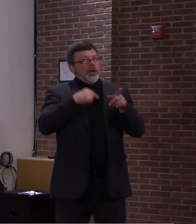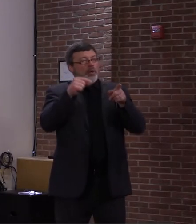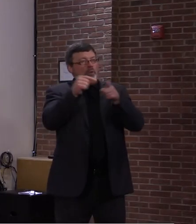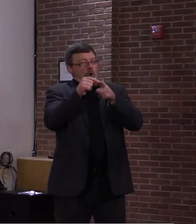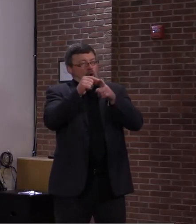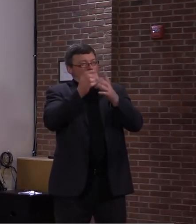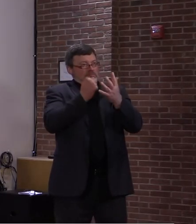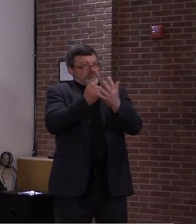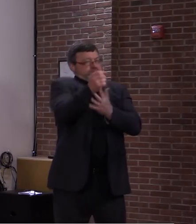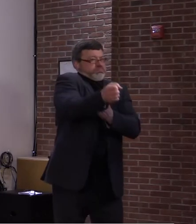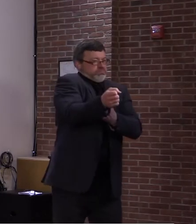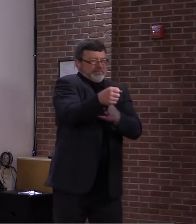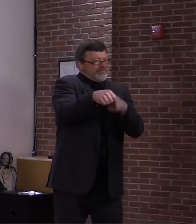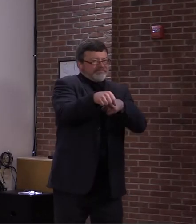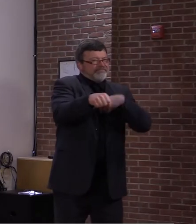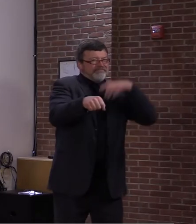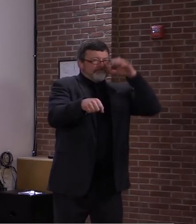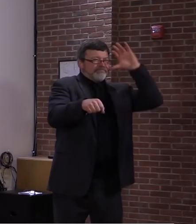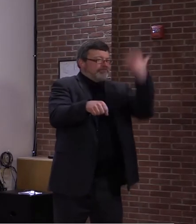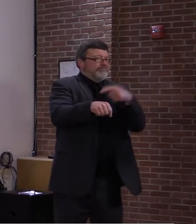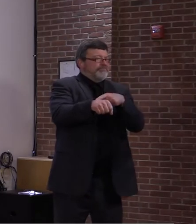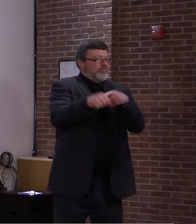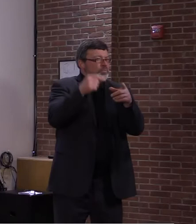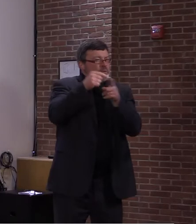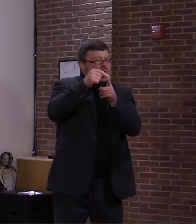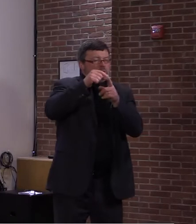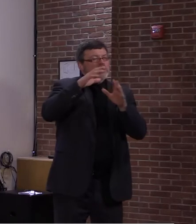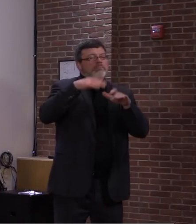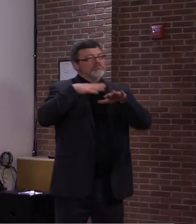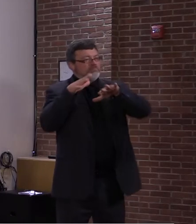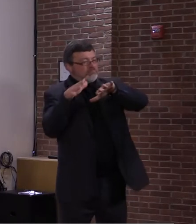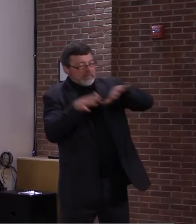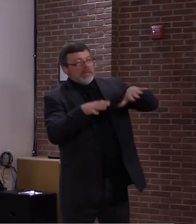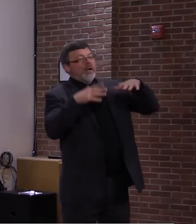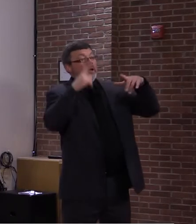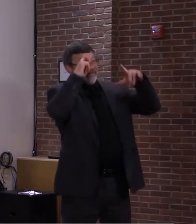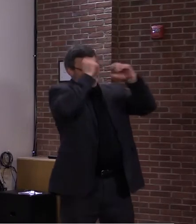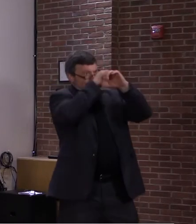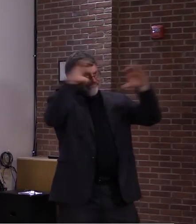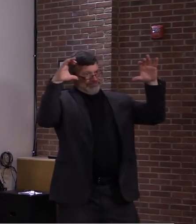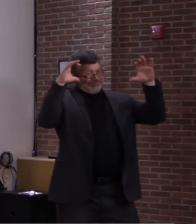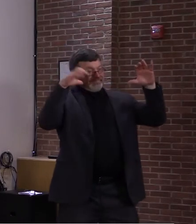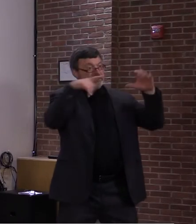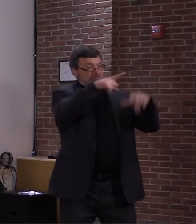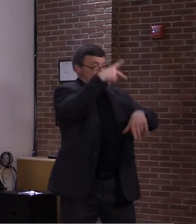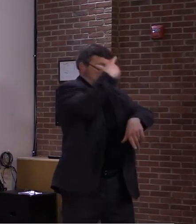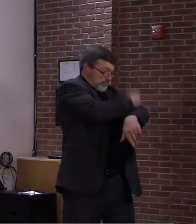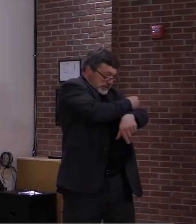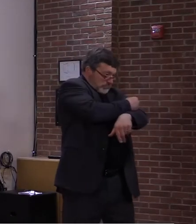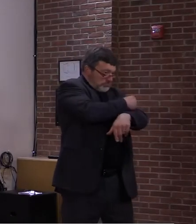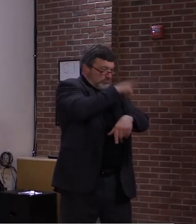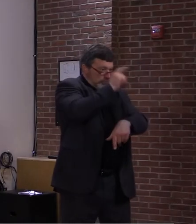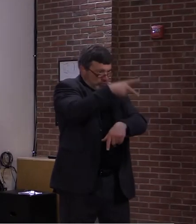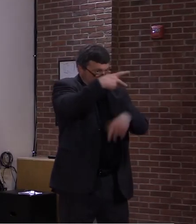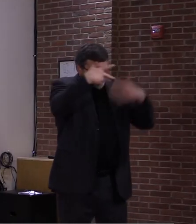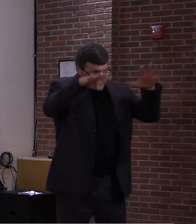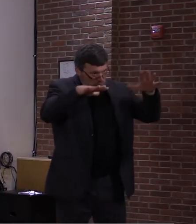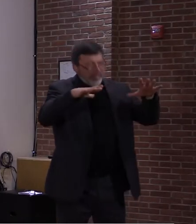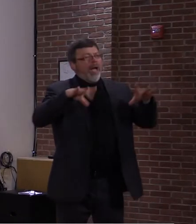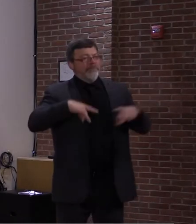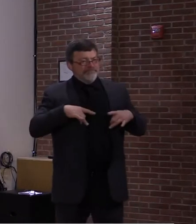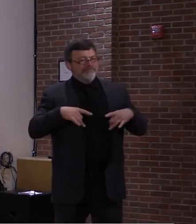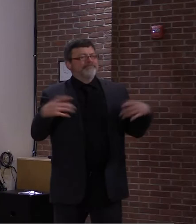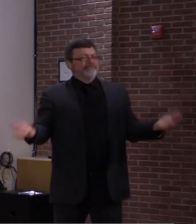vaccinated in the hospital than are unvaccinated, there's several components to that. One component is,